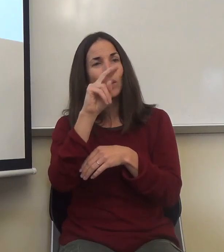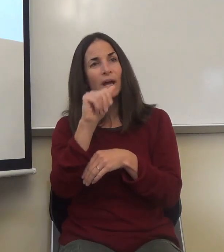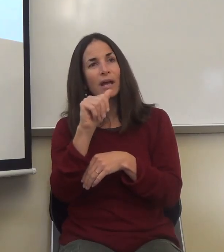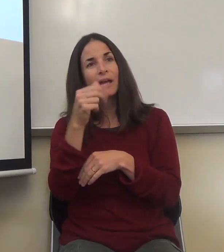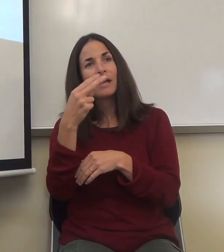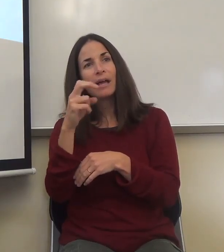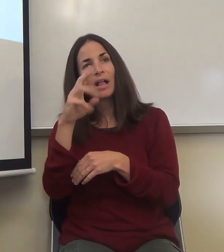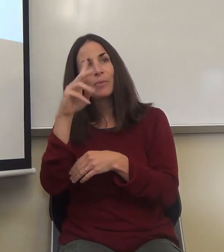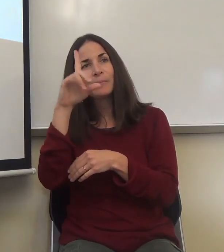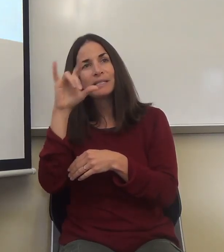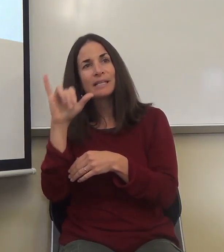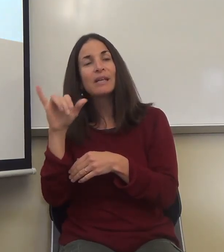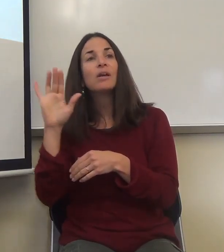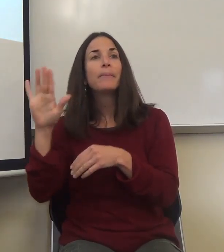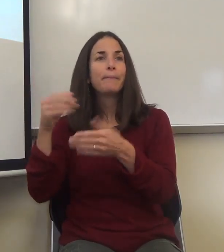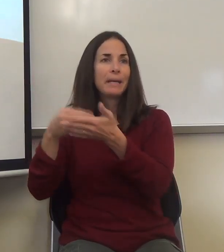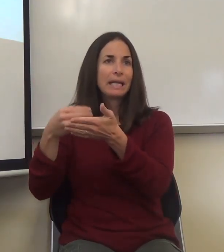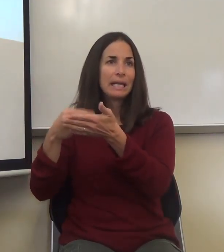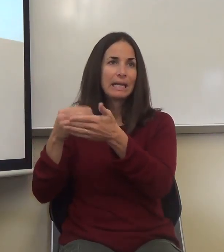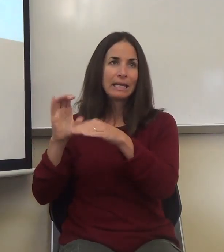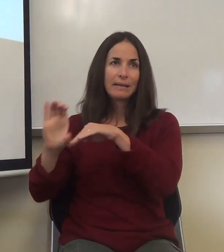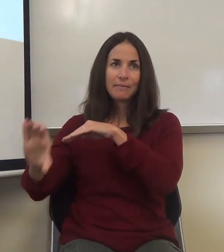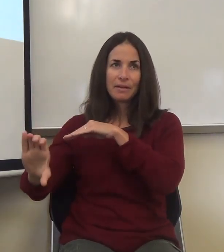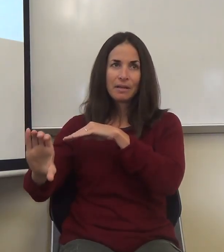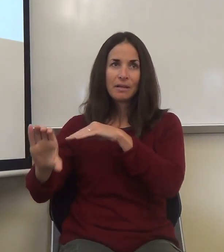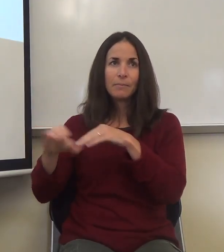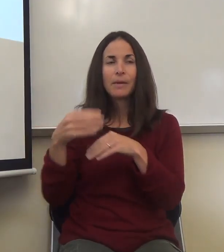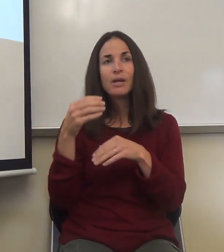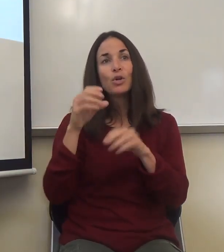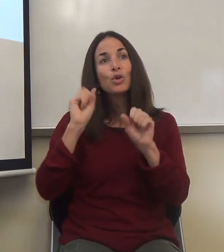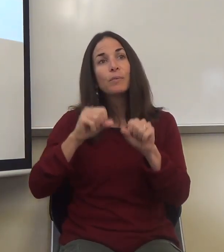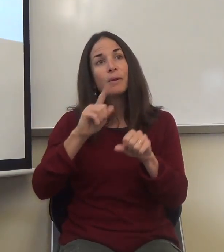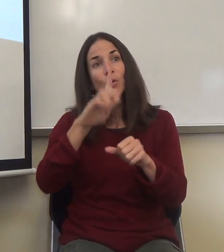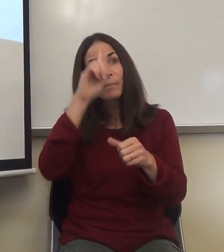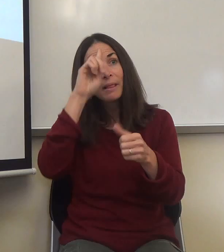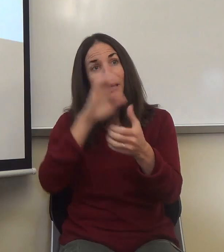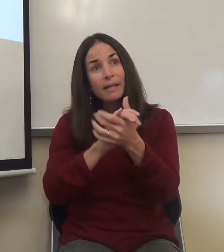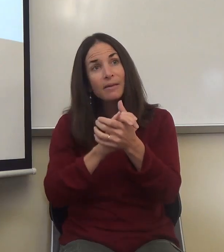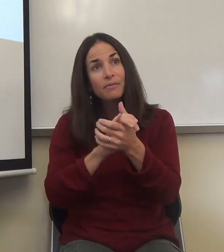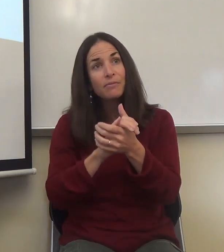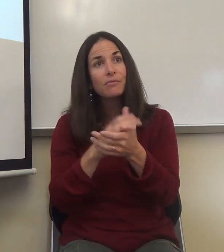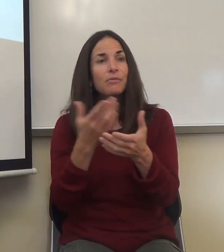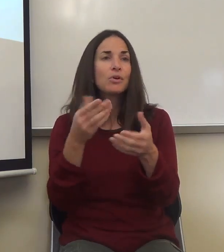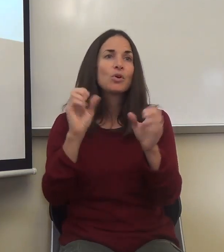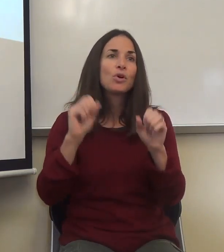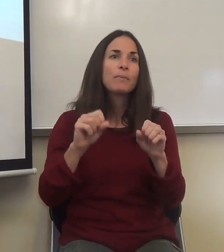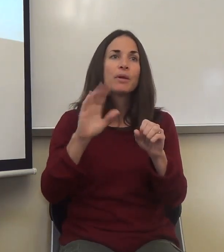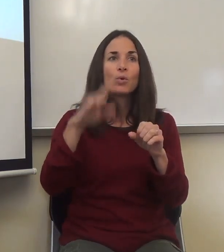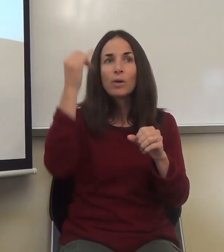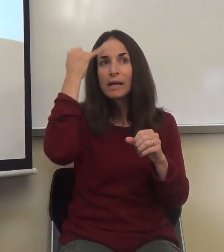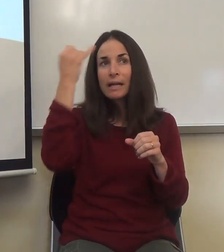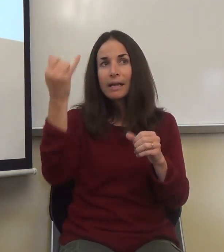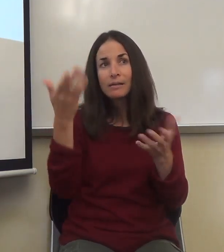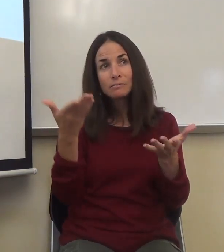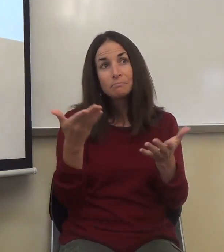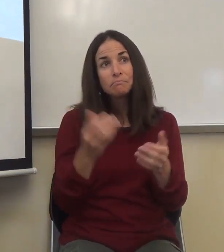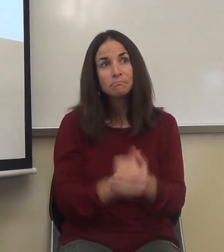here. So if you look down here, in this case, it's a contribution or an